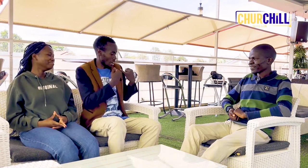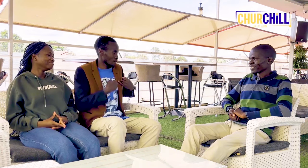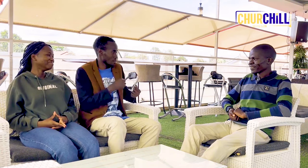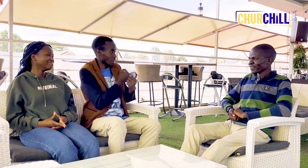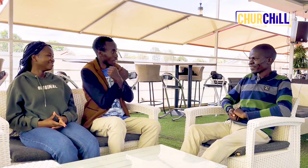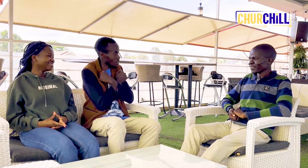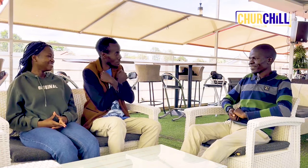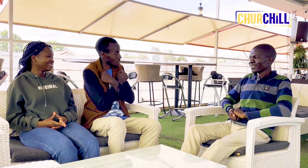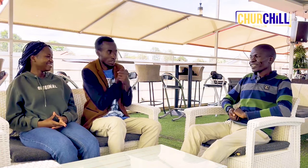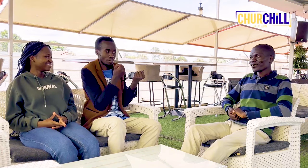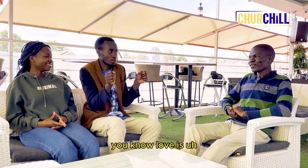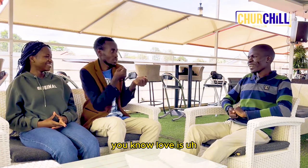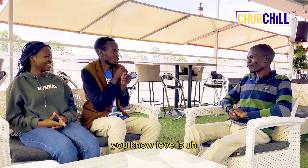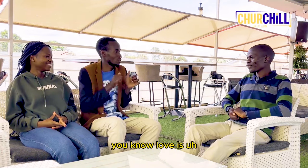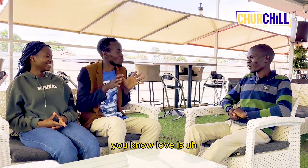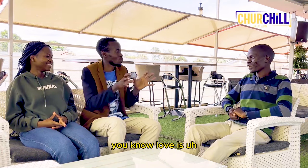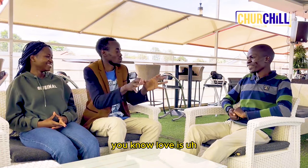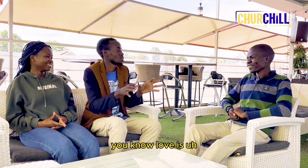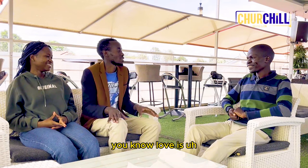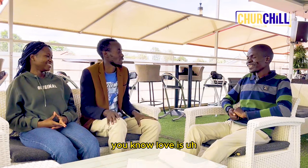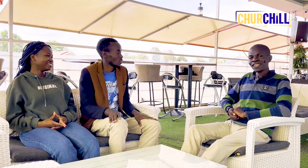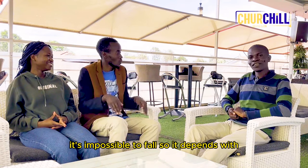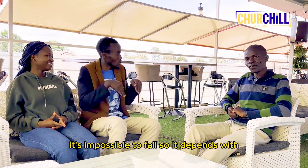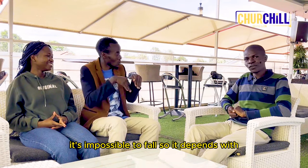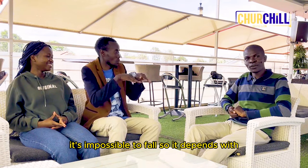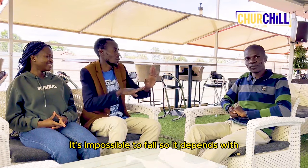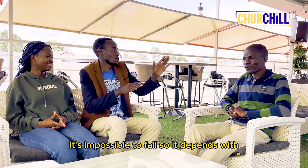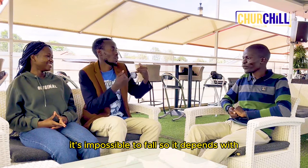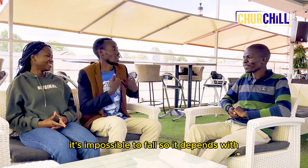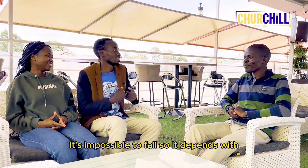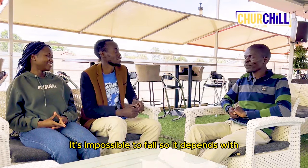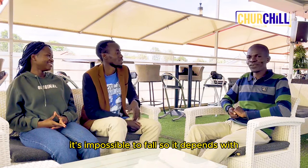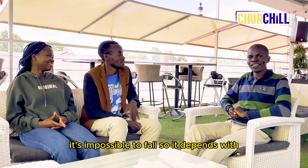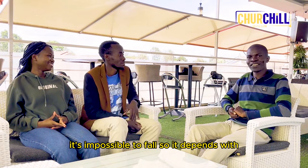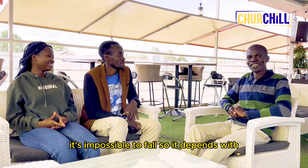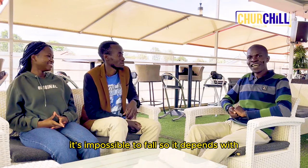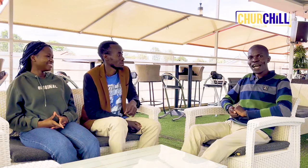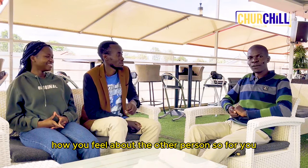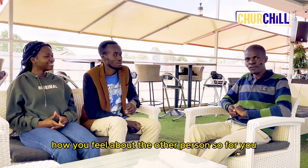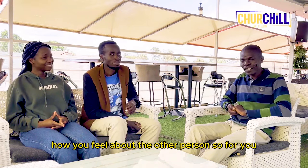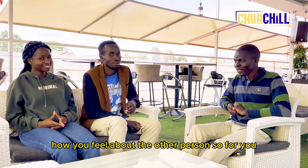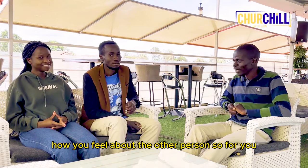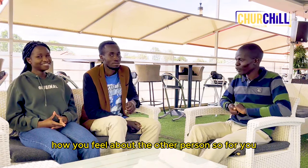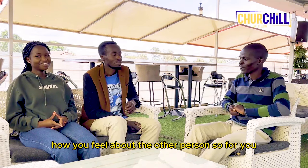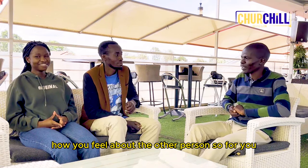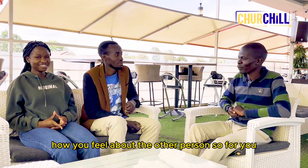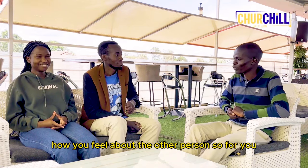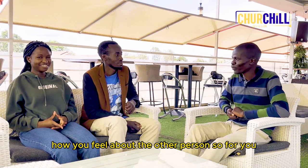For inclusivity. You know, love is, it's impossible to force. So, it depends with how you feel about the other person.